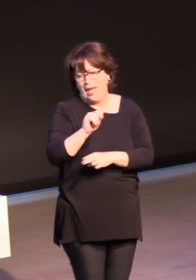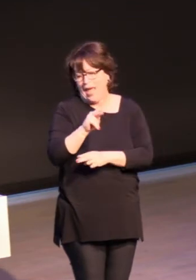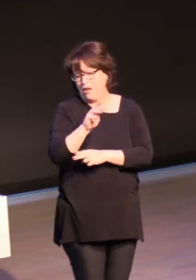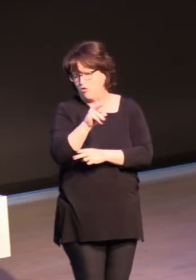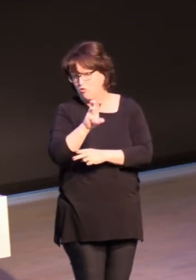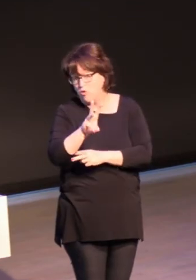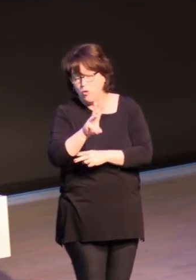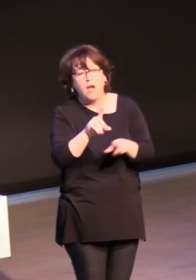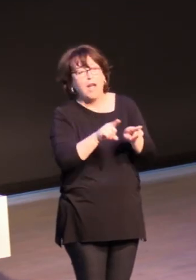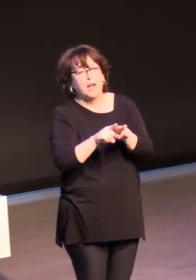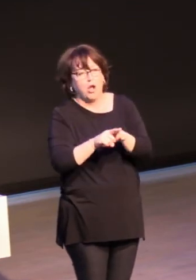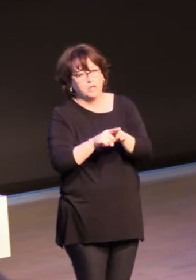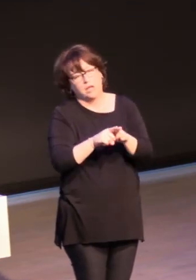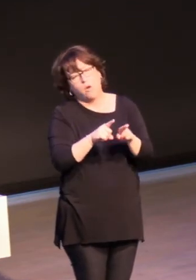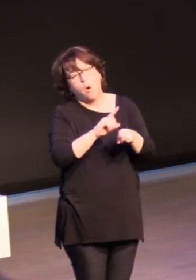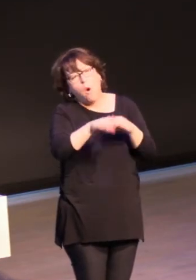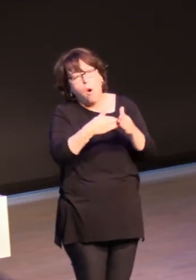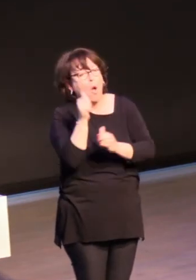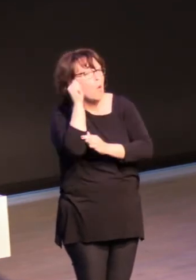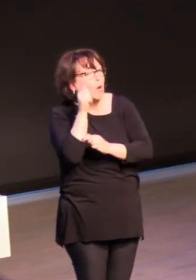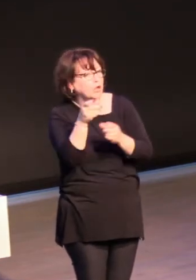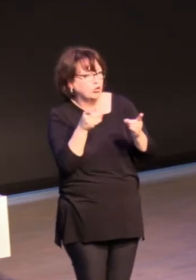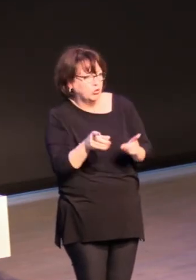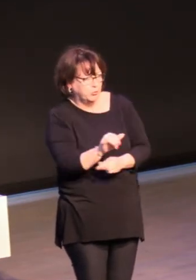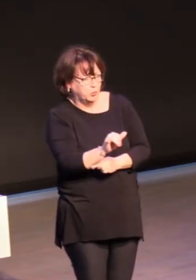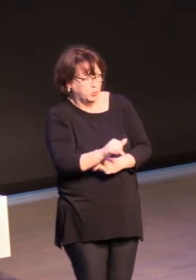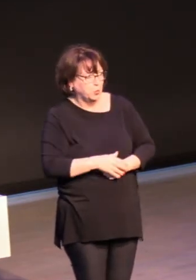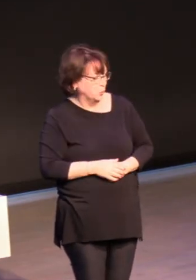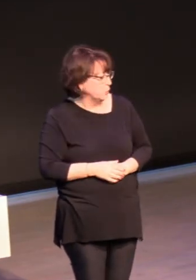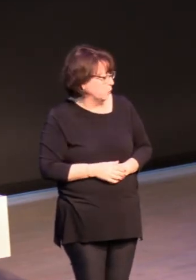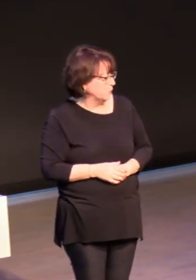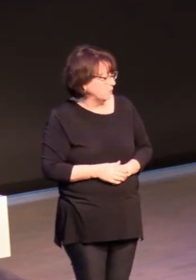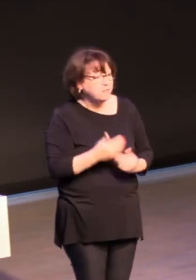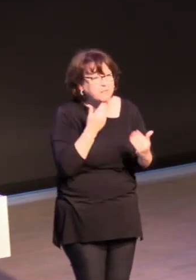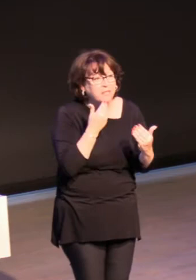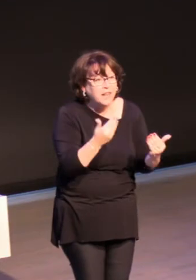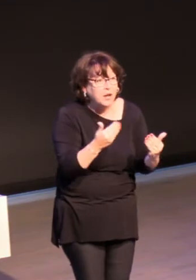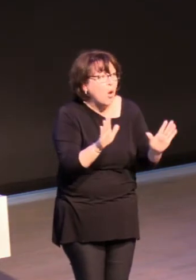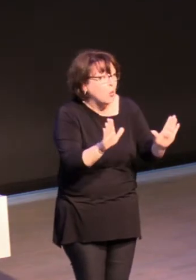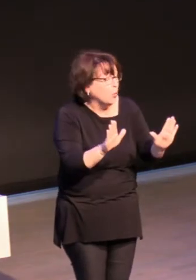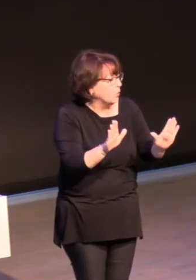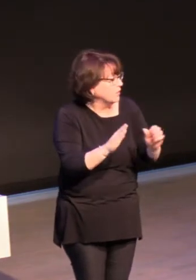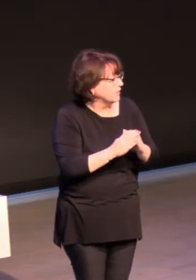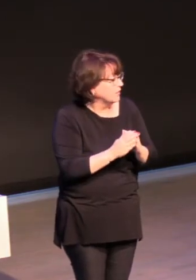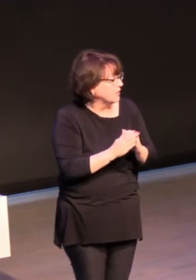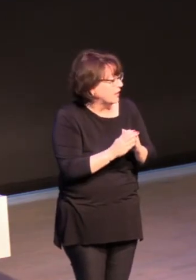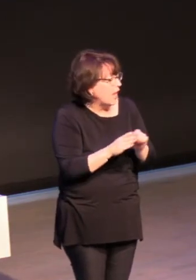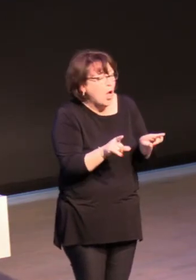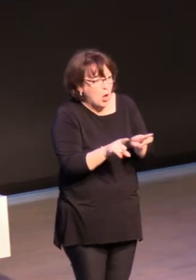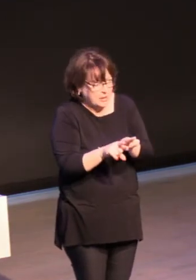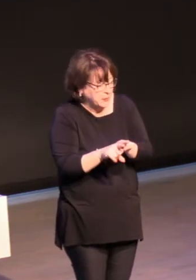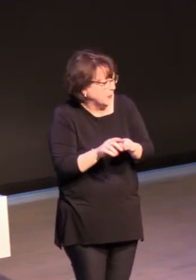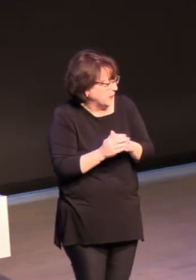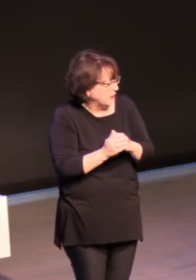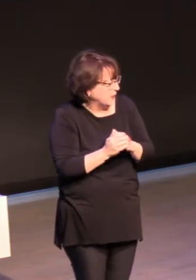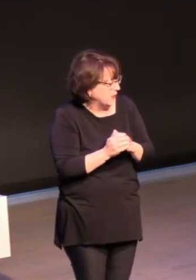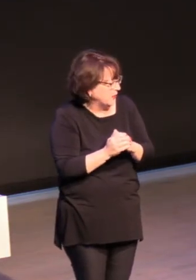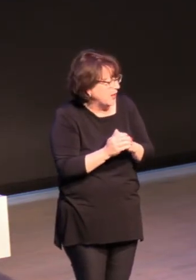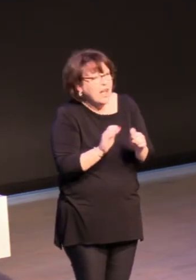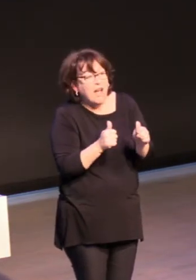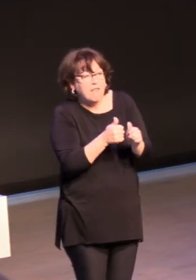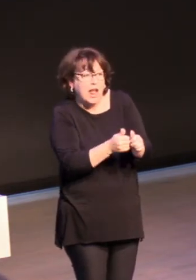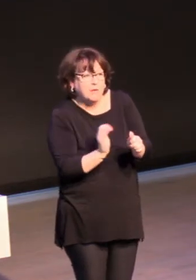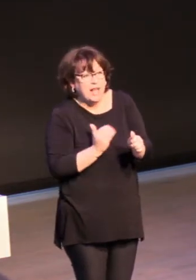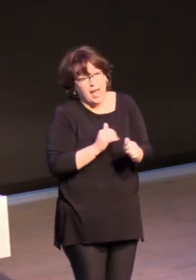there will also be audio descriptions as an access point. Thank you. Oh, and follow us at Abilities Dance